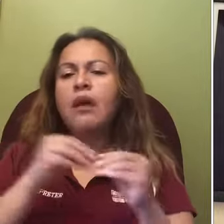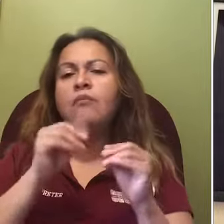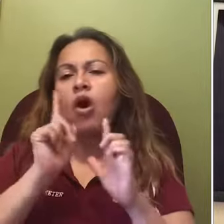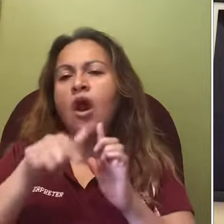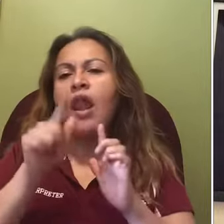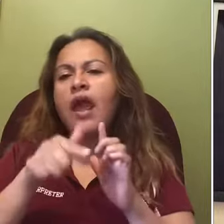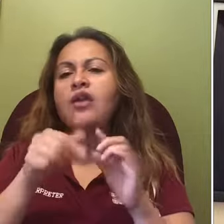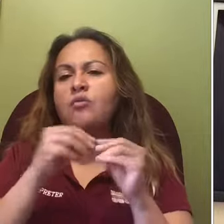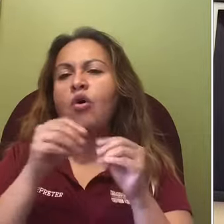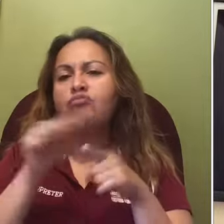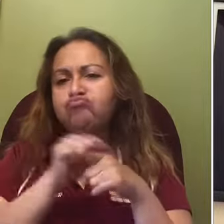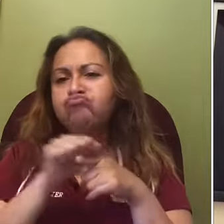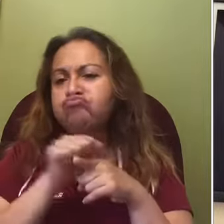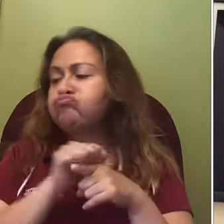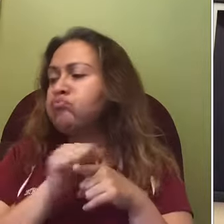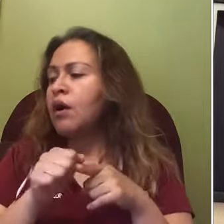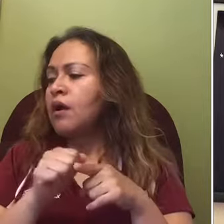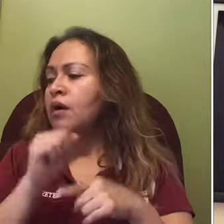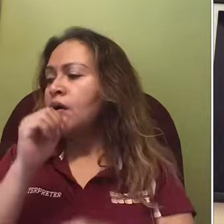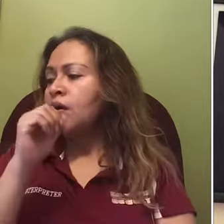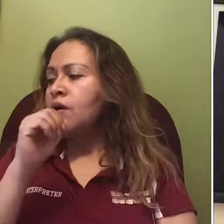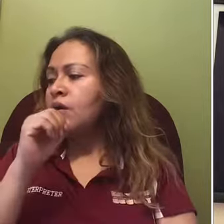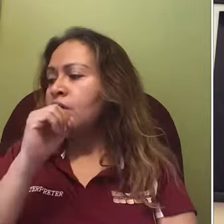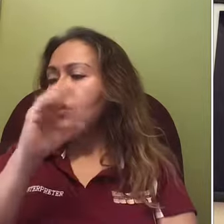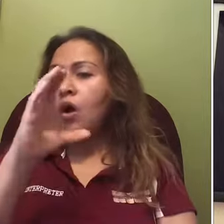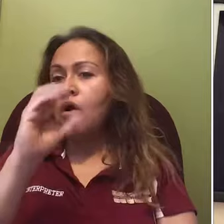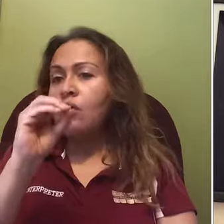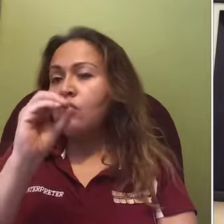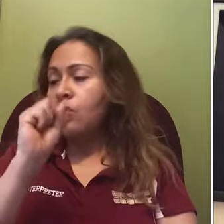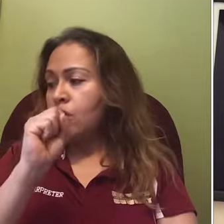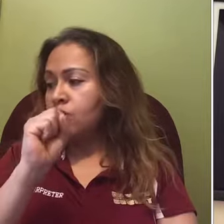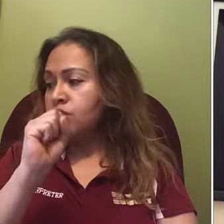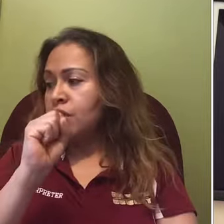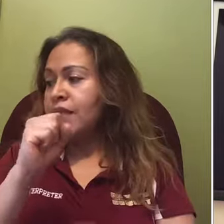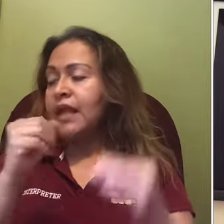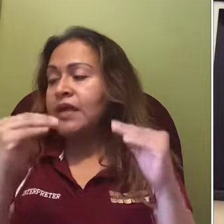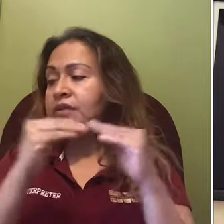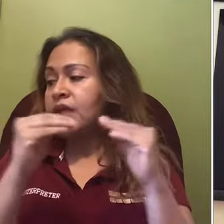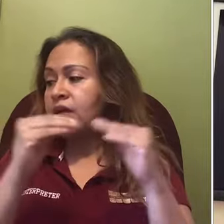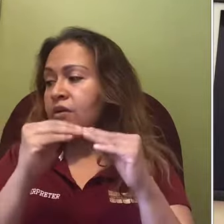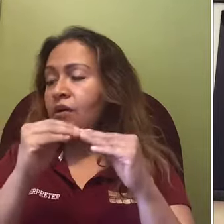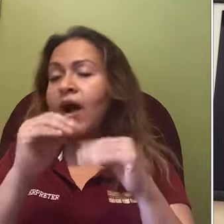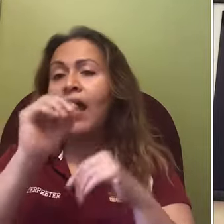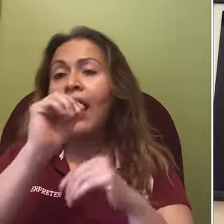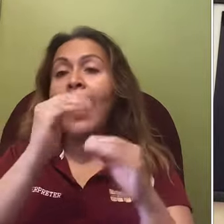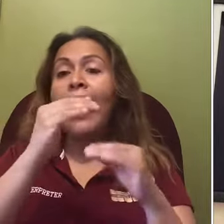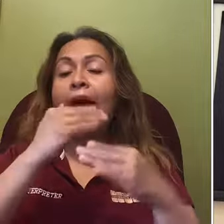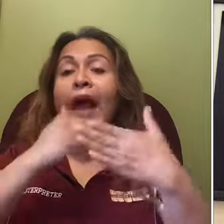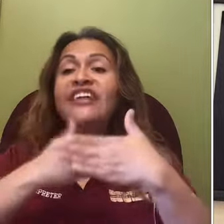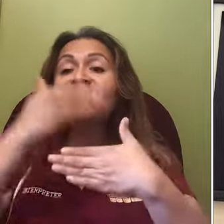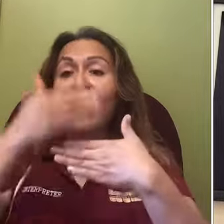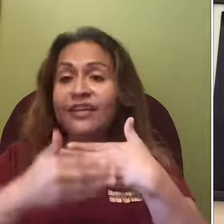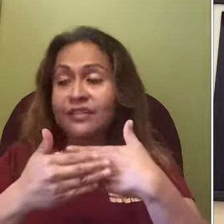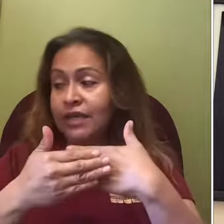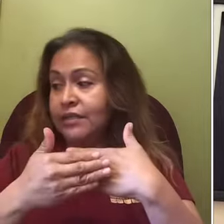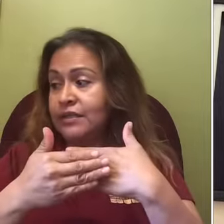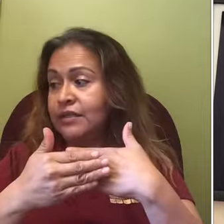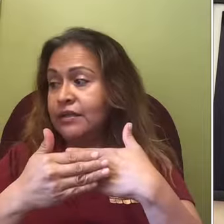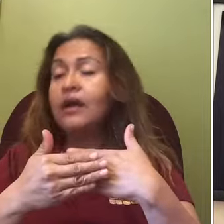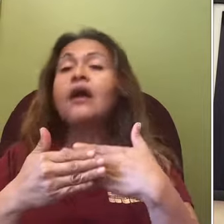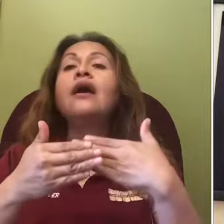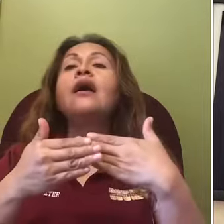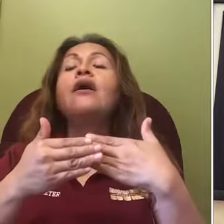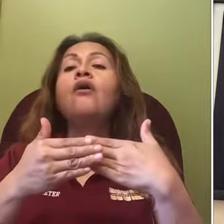in a second. And then cosine is equal to adjacent over hypotenuse. Cosine is